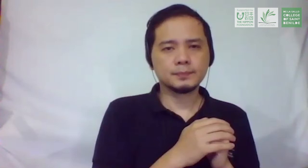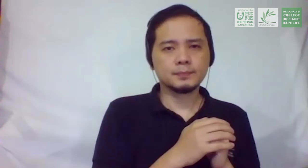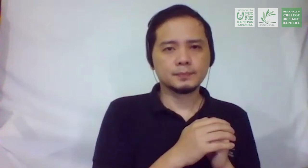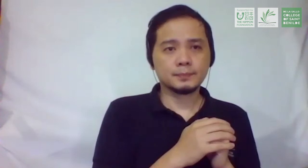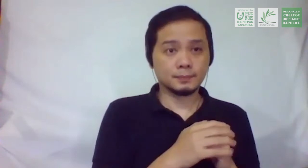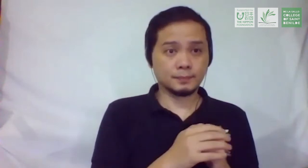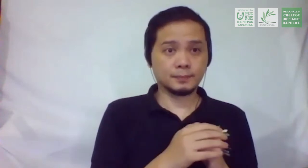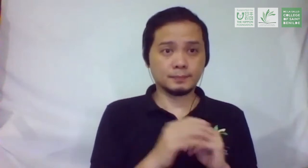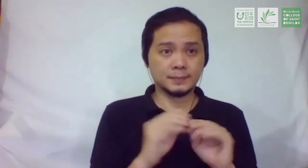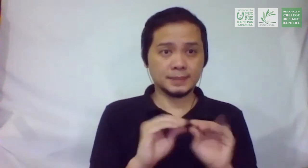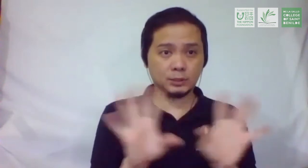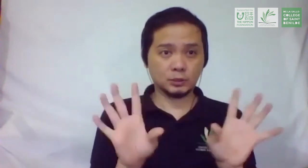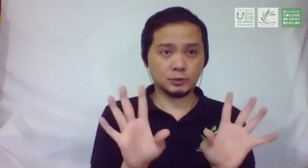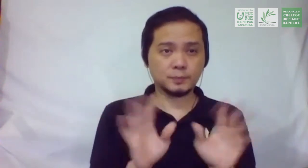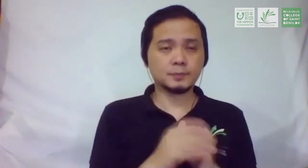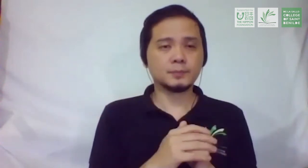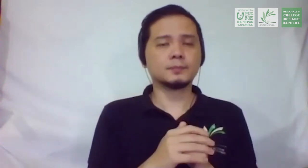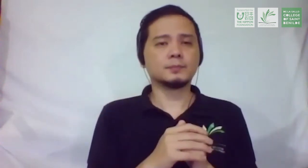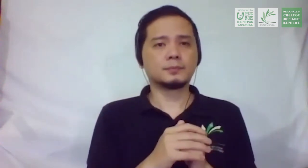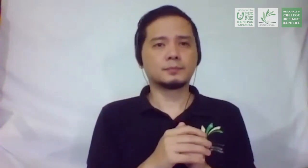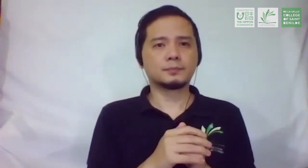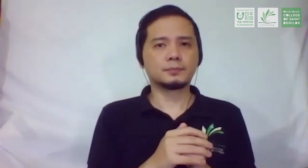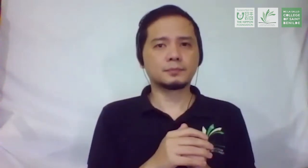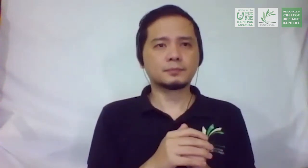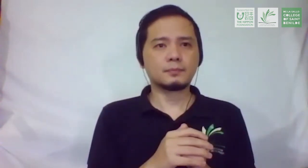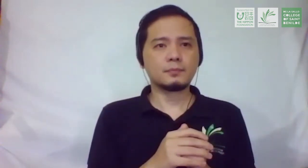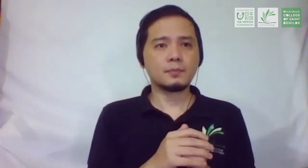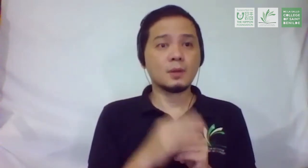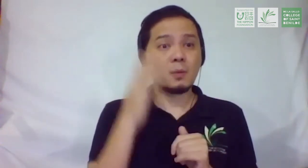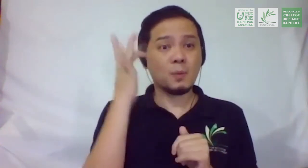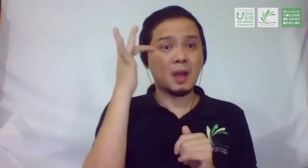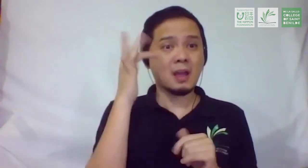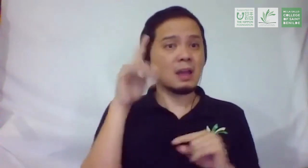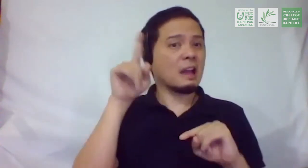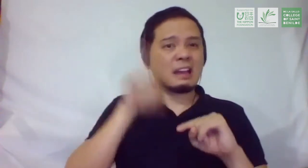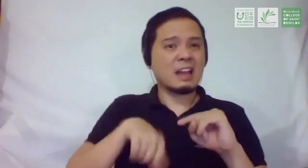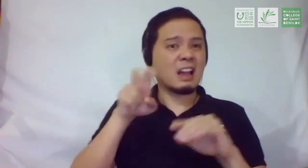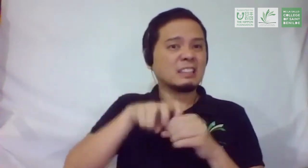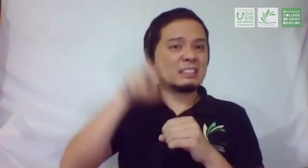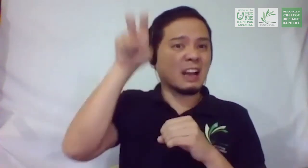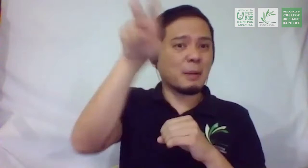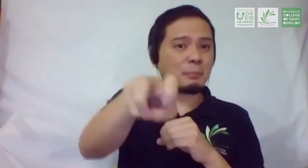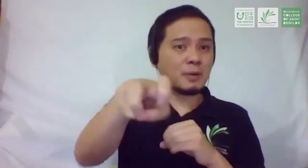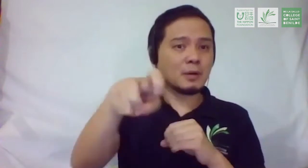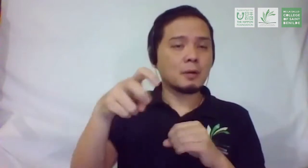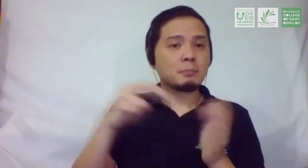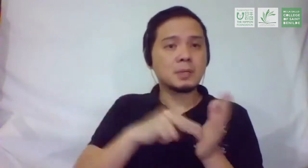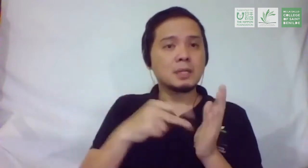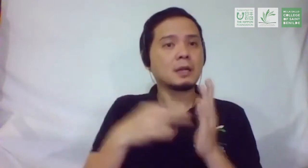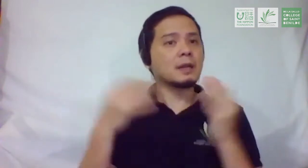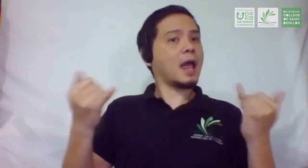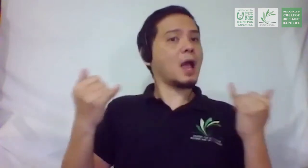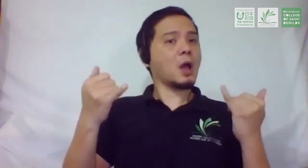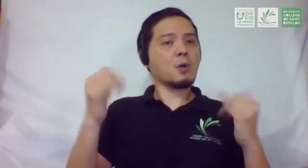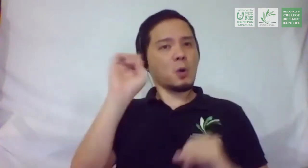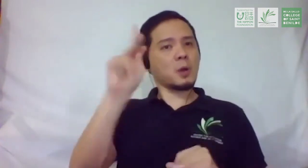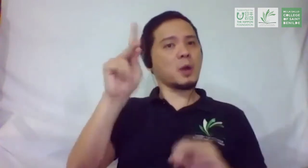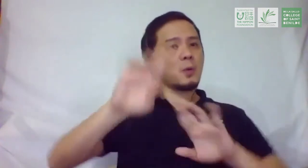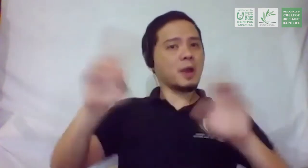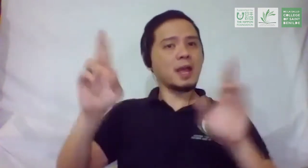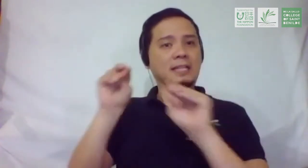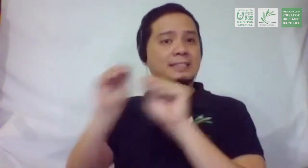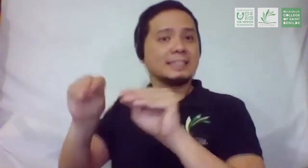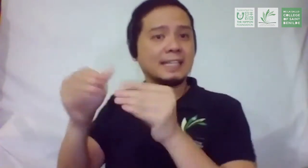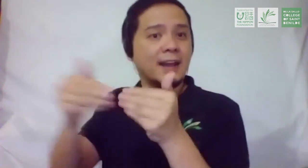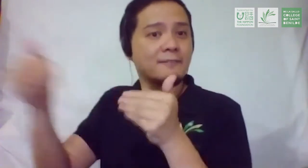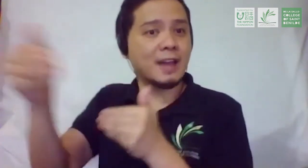Okay? As you can't teach an advanced class unless the students have finished intermediate, and you can't